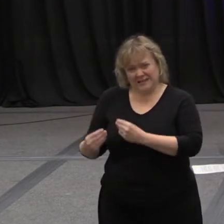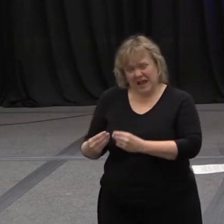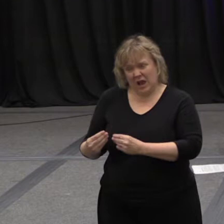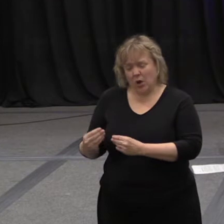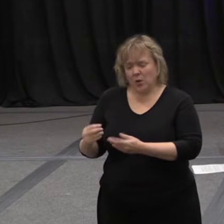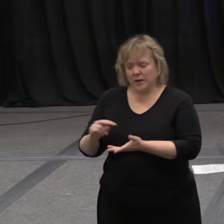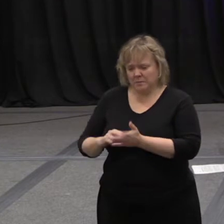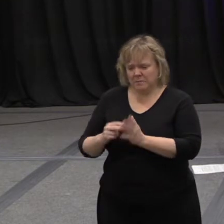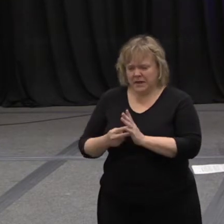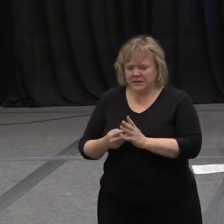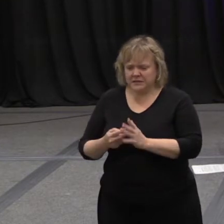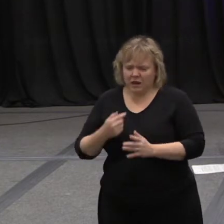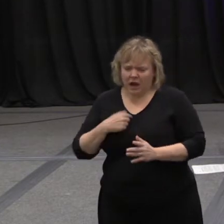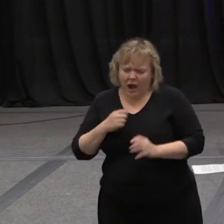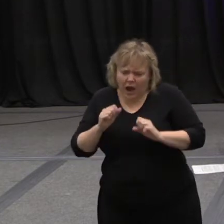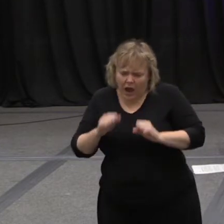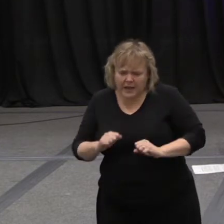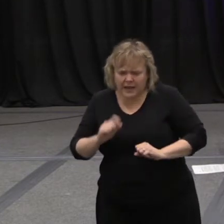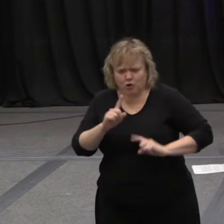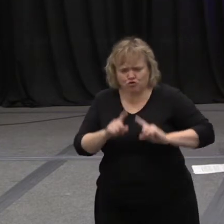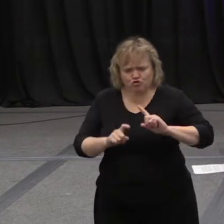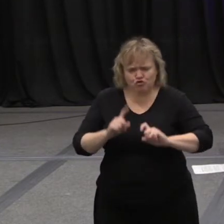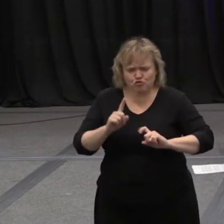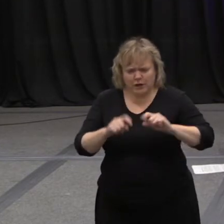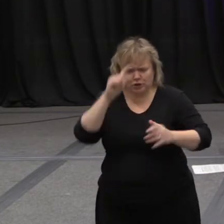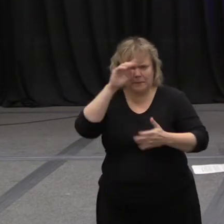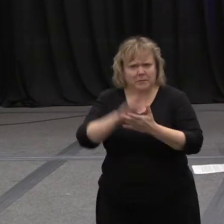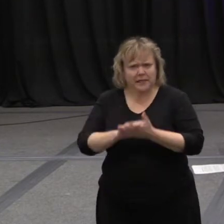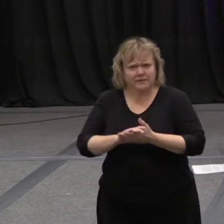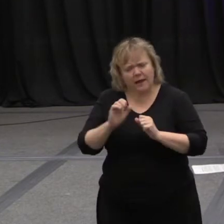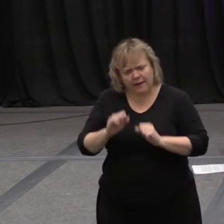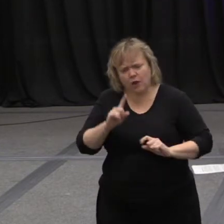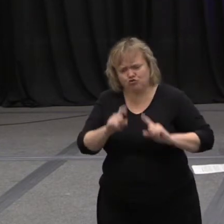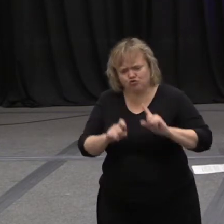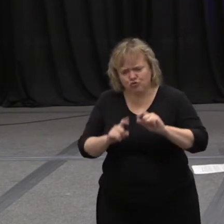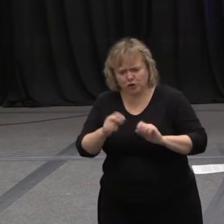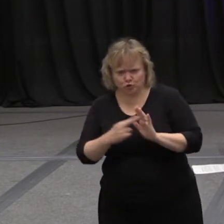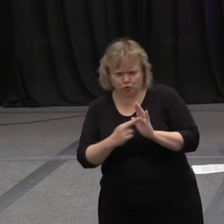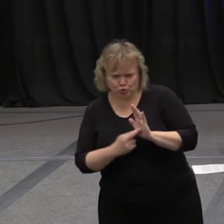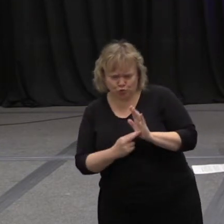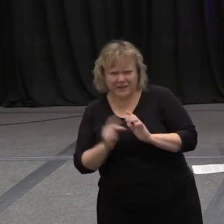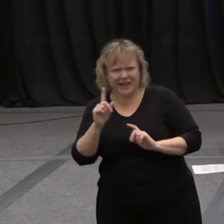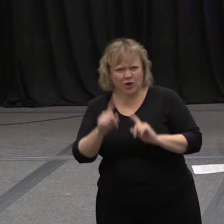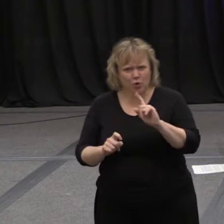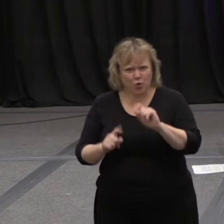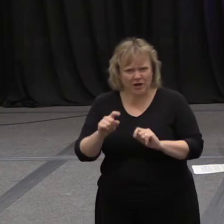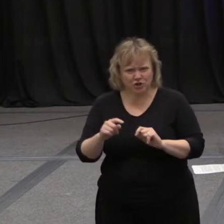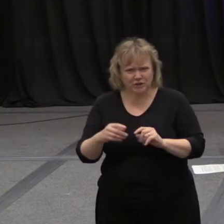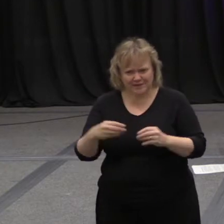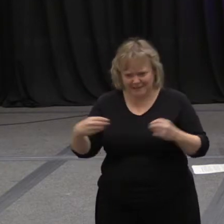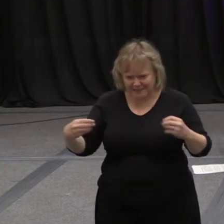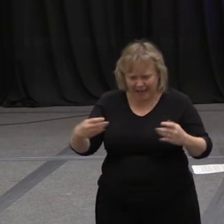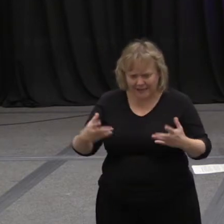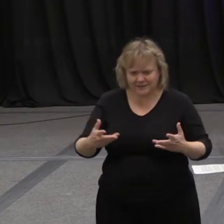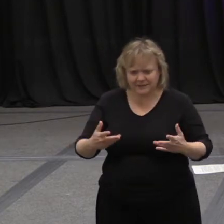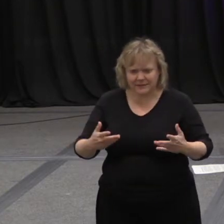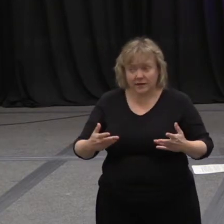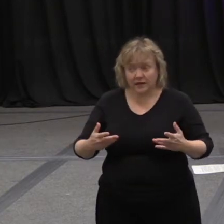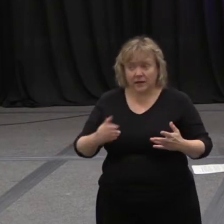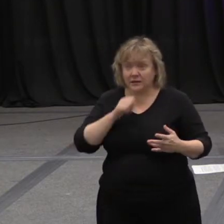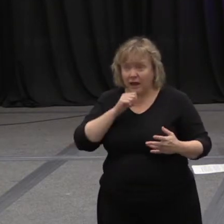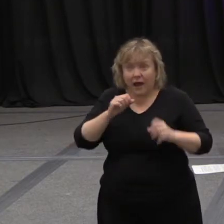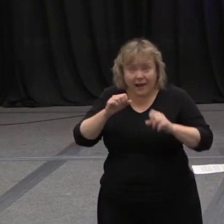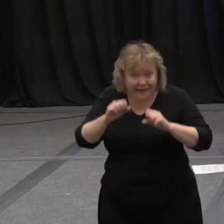everything, we must. We're required to keep asking the questions. We can't even treat the God question as